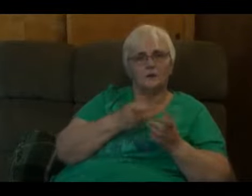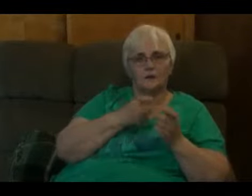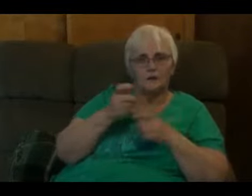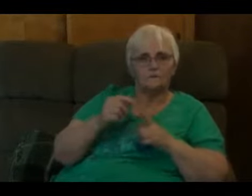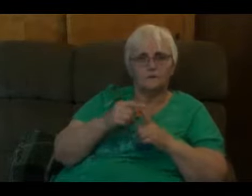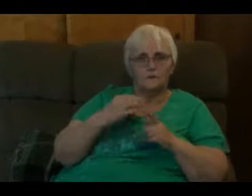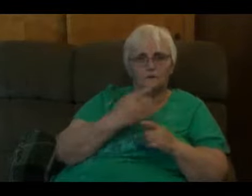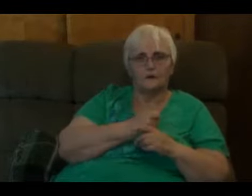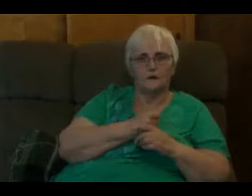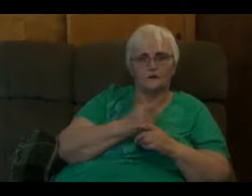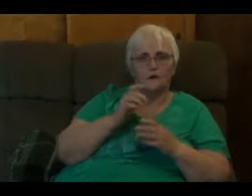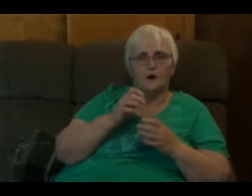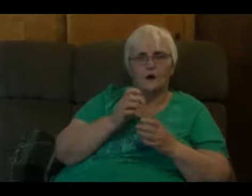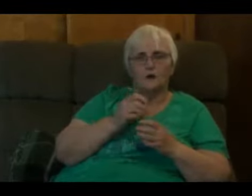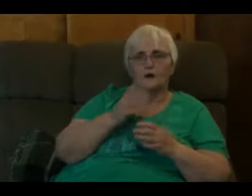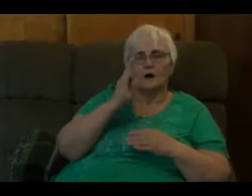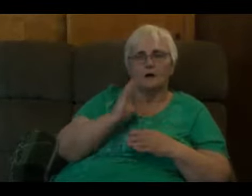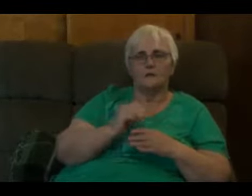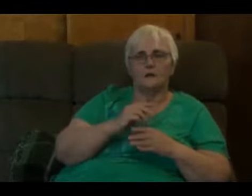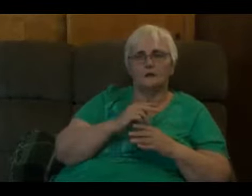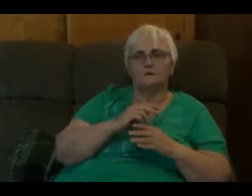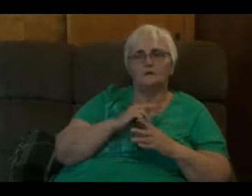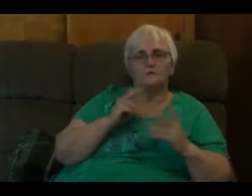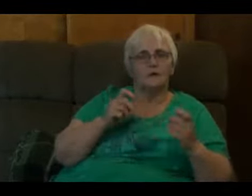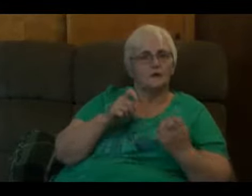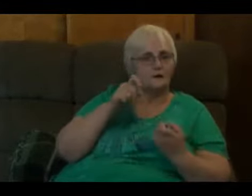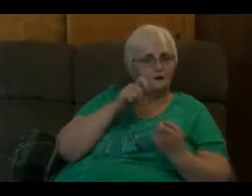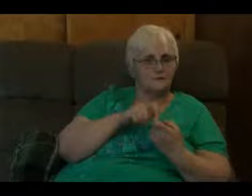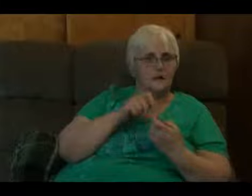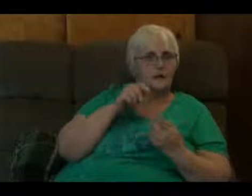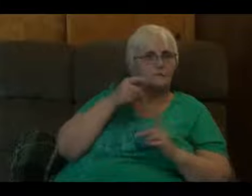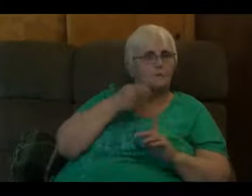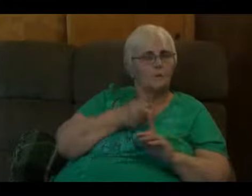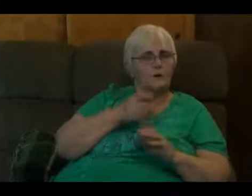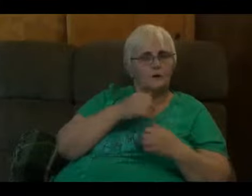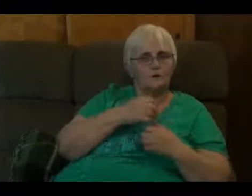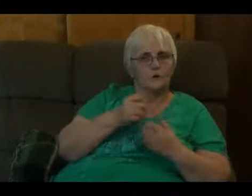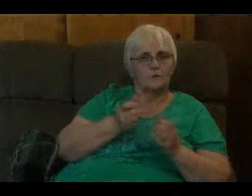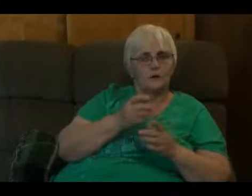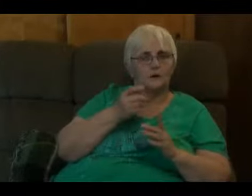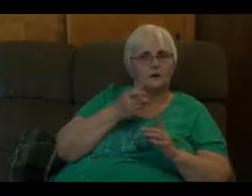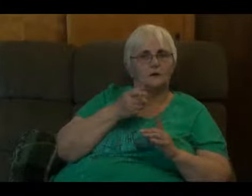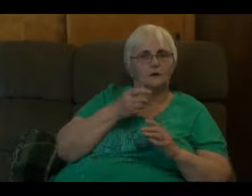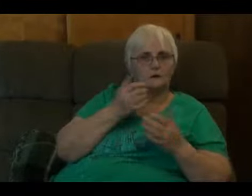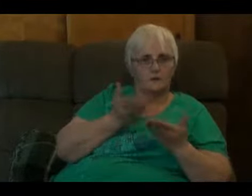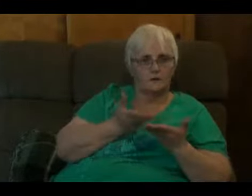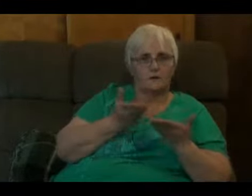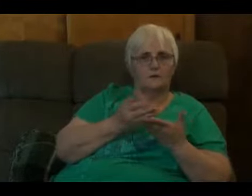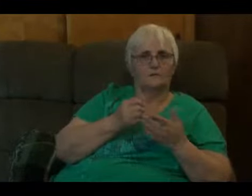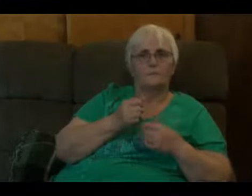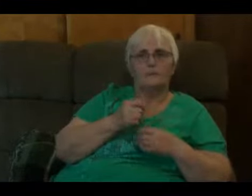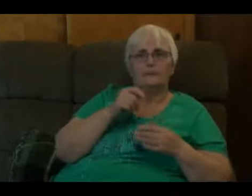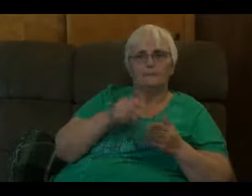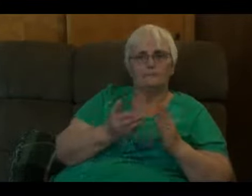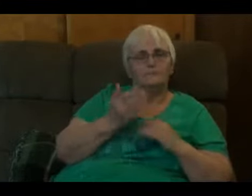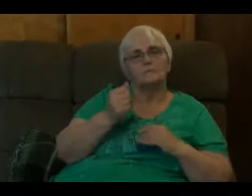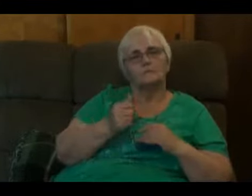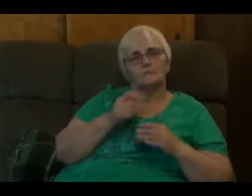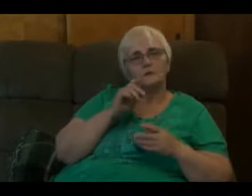God made each... I have a very specific point here to get to. Hallelujah, this morning. And